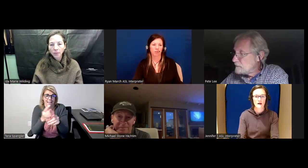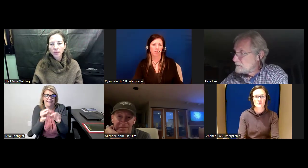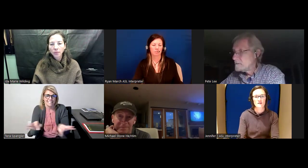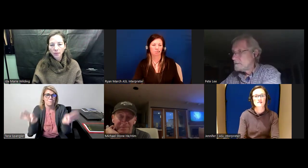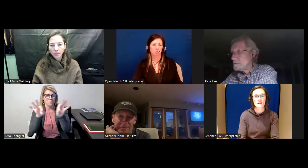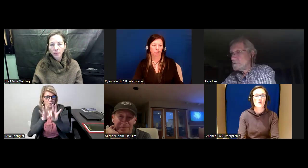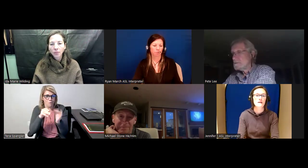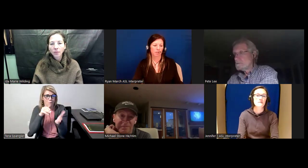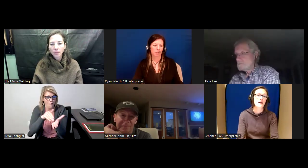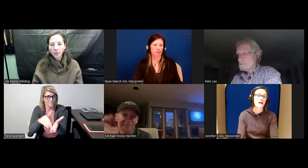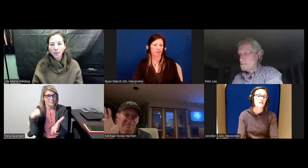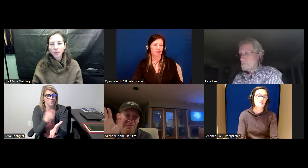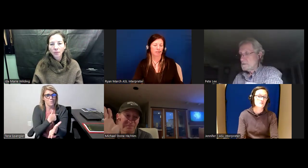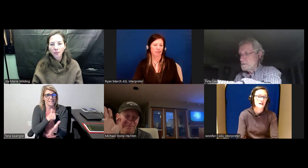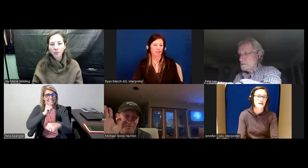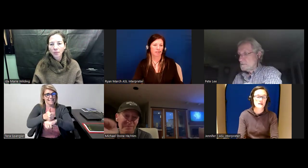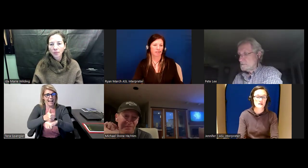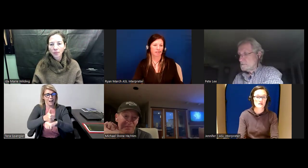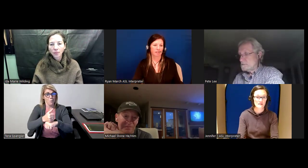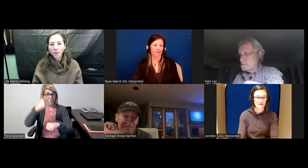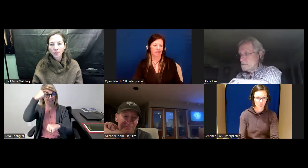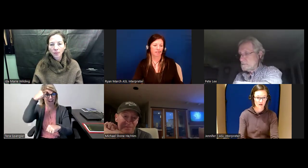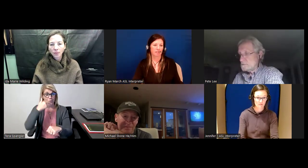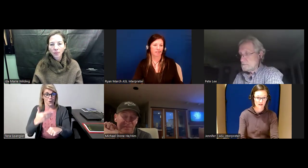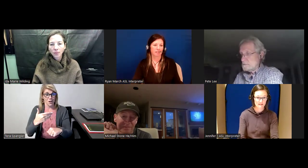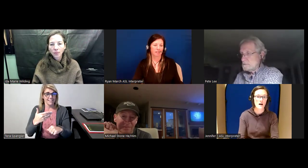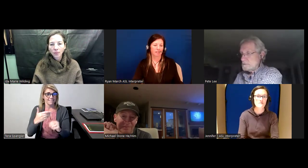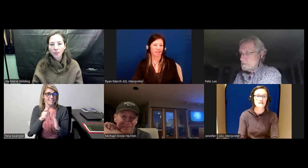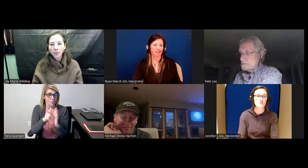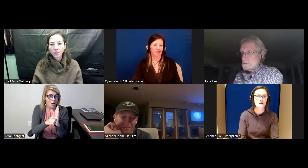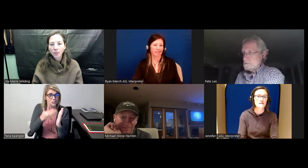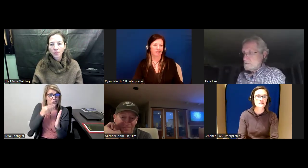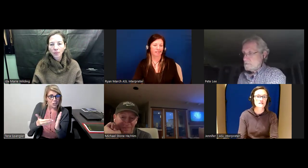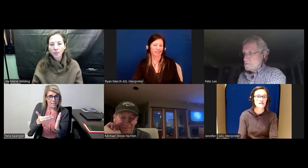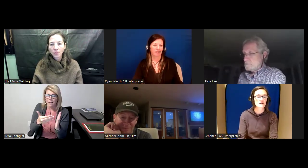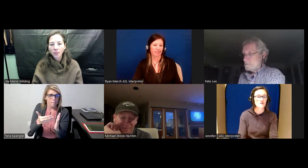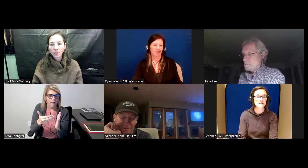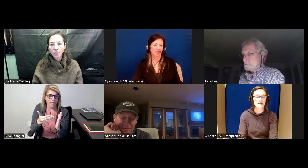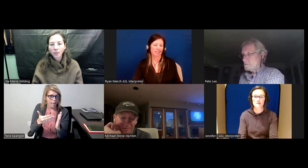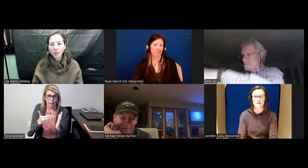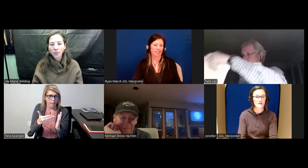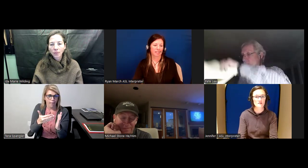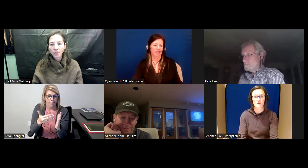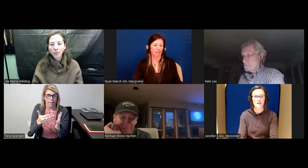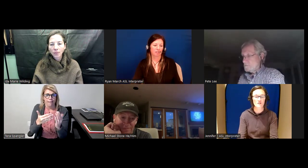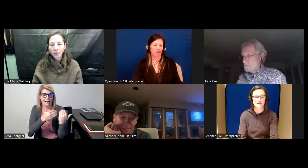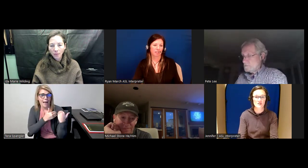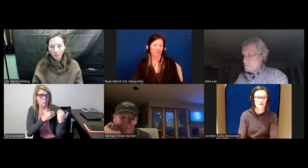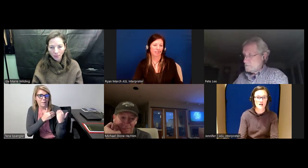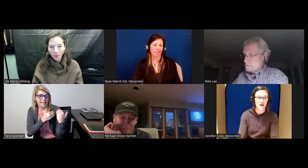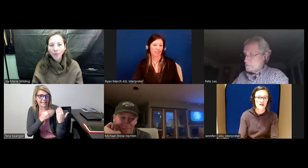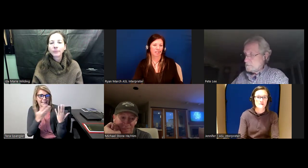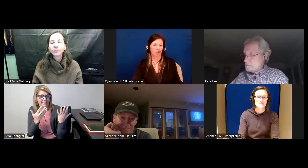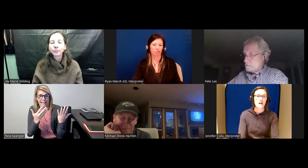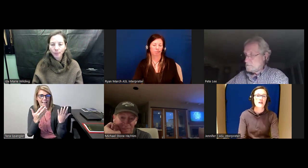for Okay. monitoring statewide. But yeah, you're right. I mean, that's so important because so often we, set up something that we think looks good